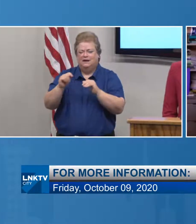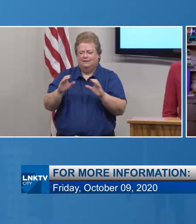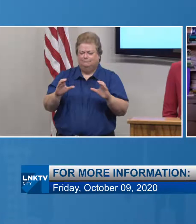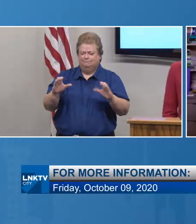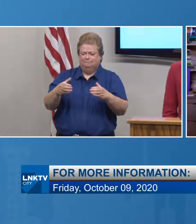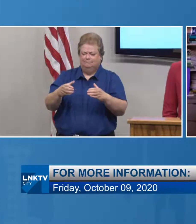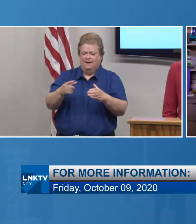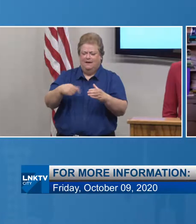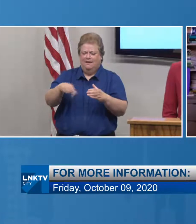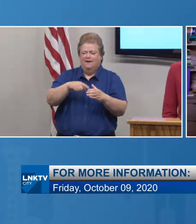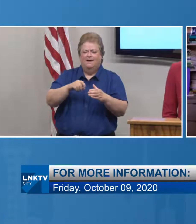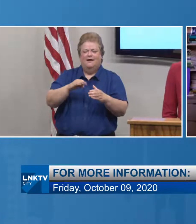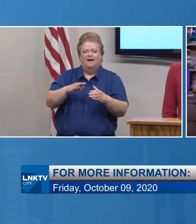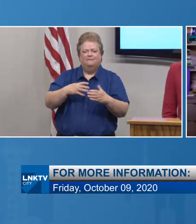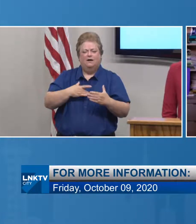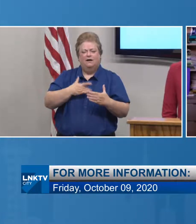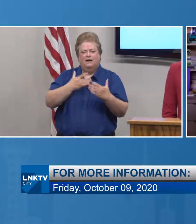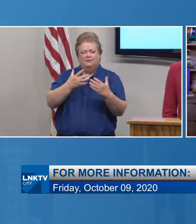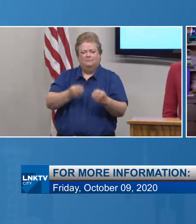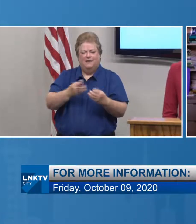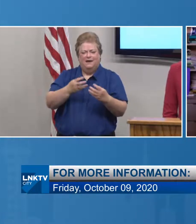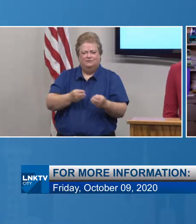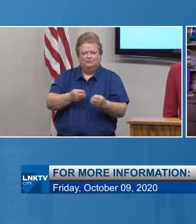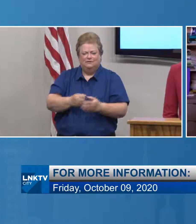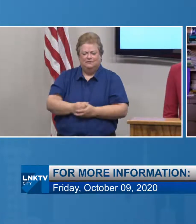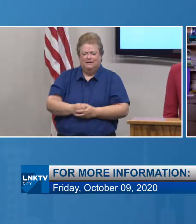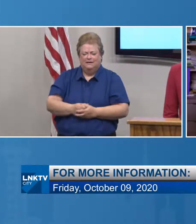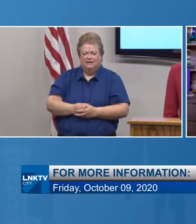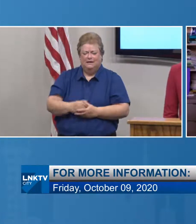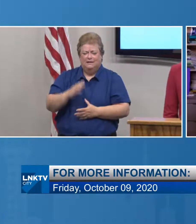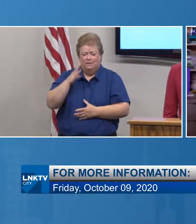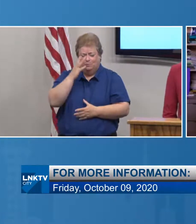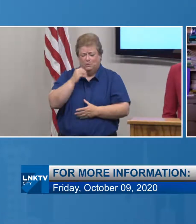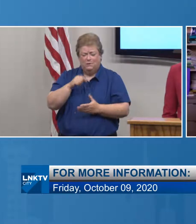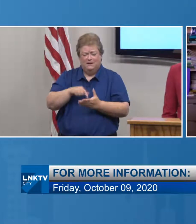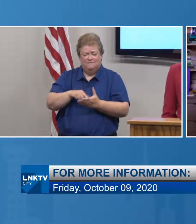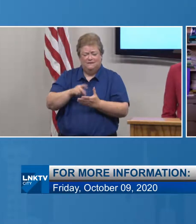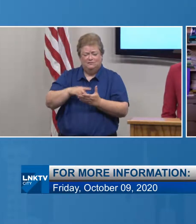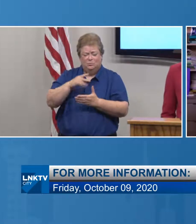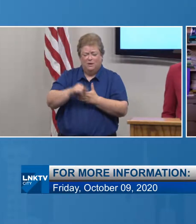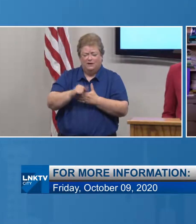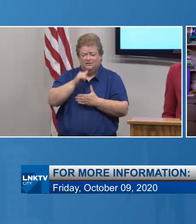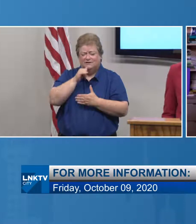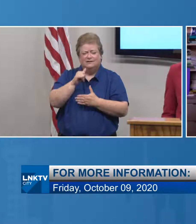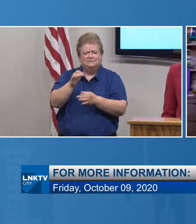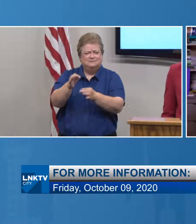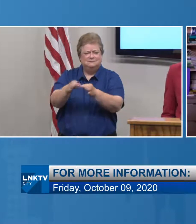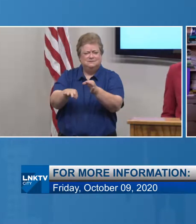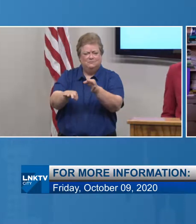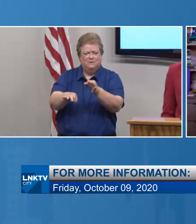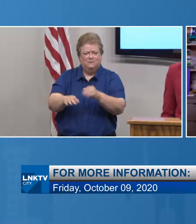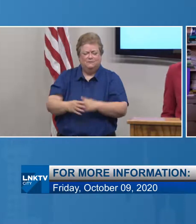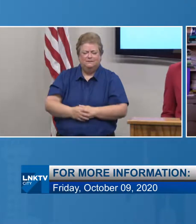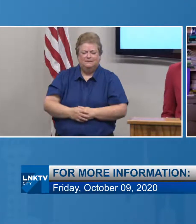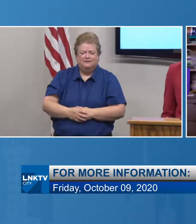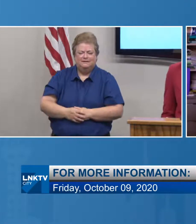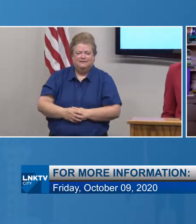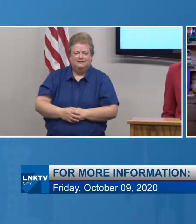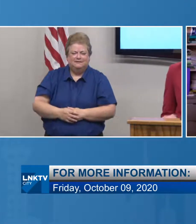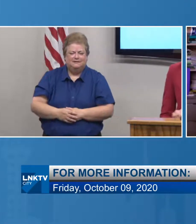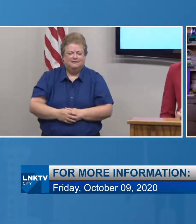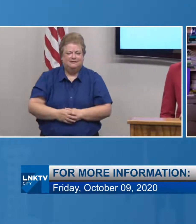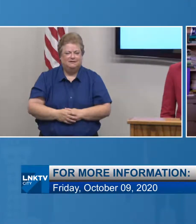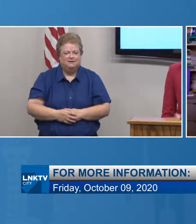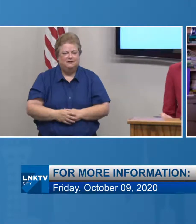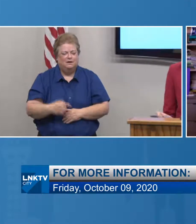compassion. And the beauty of this project is its simplicity. And we are just